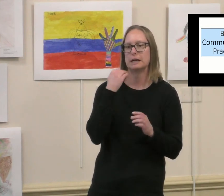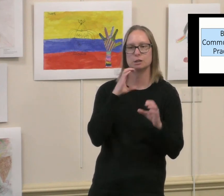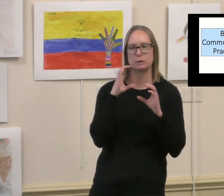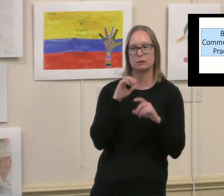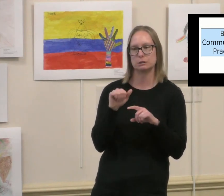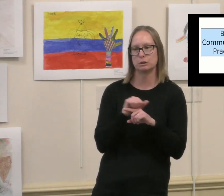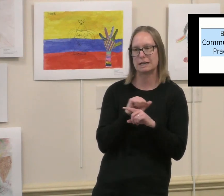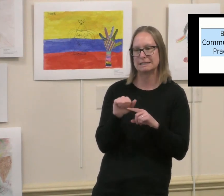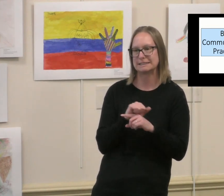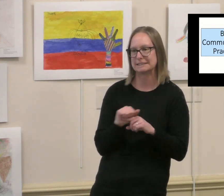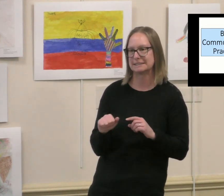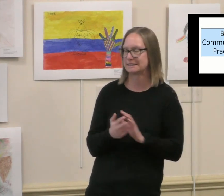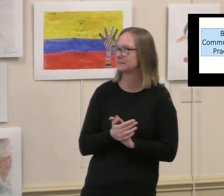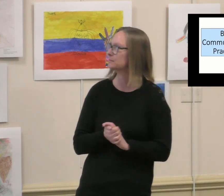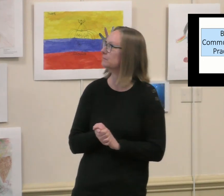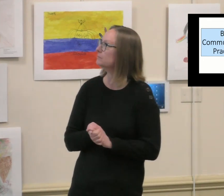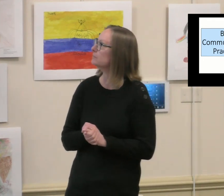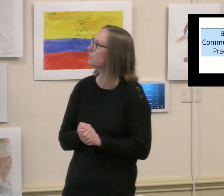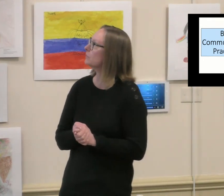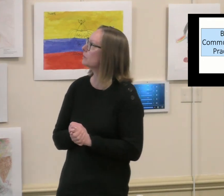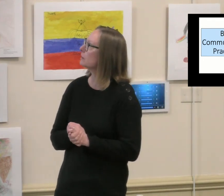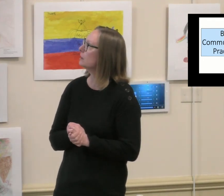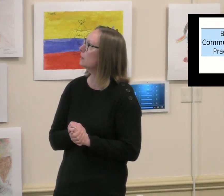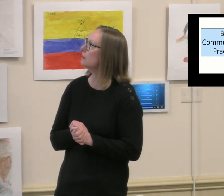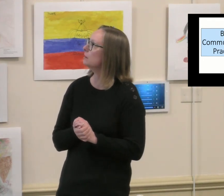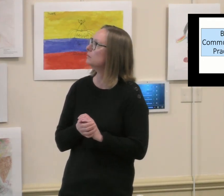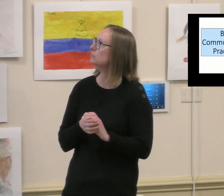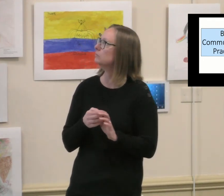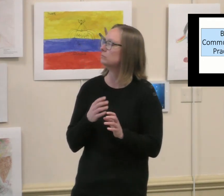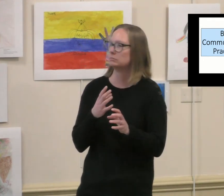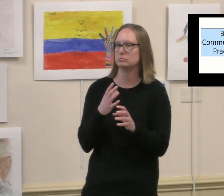Now we're going to talk about best communication practices.